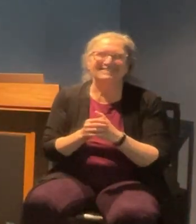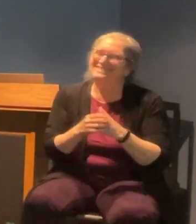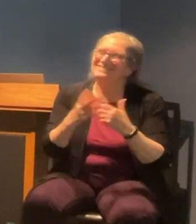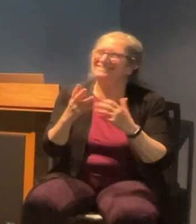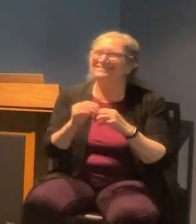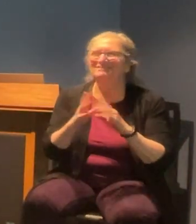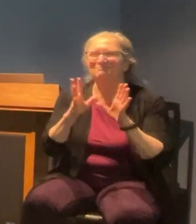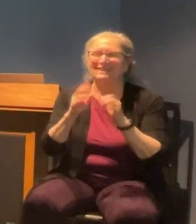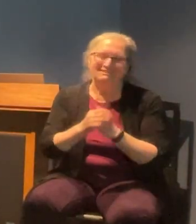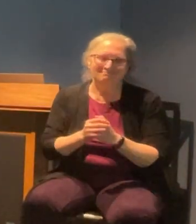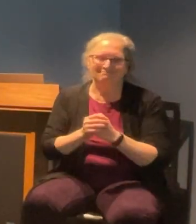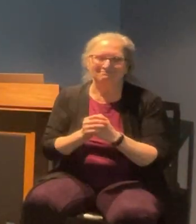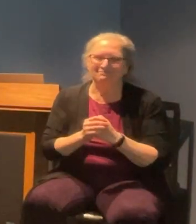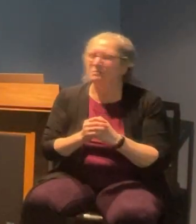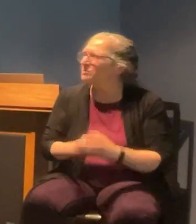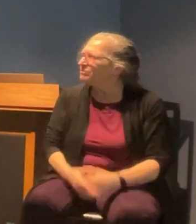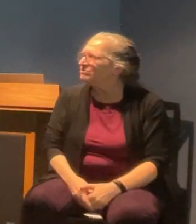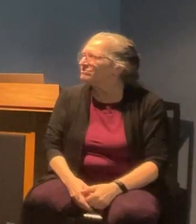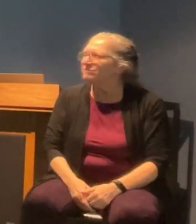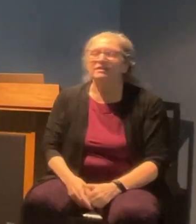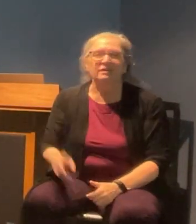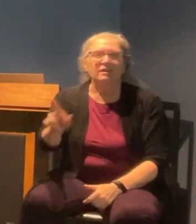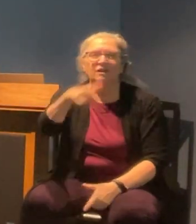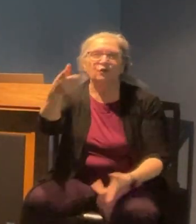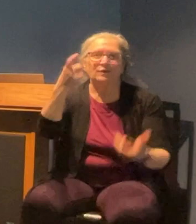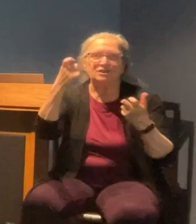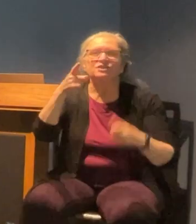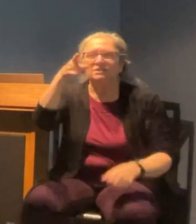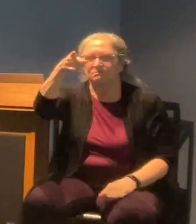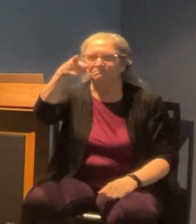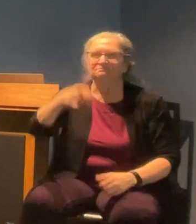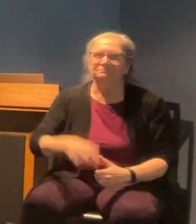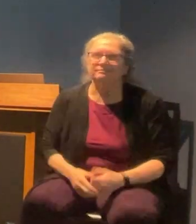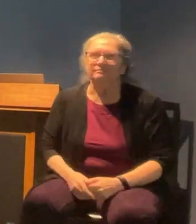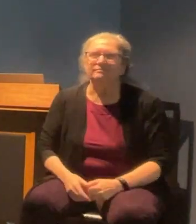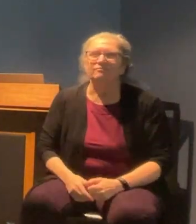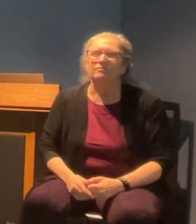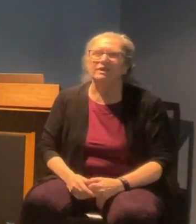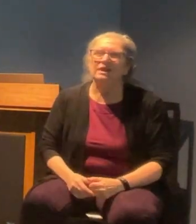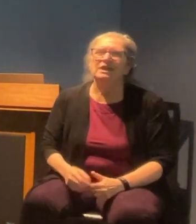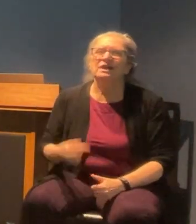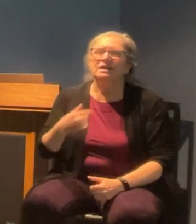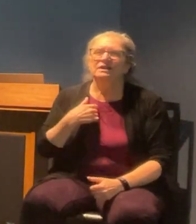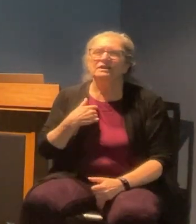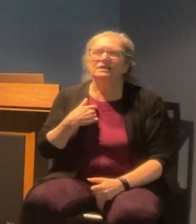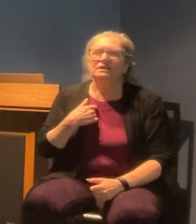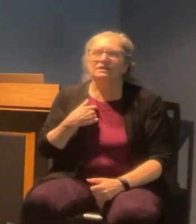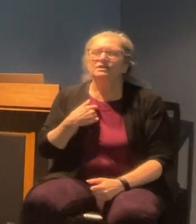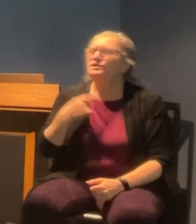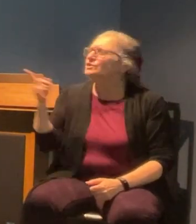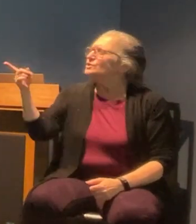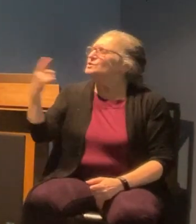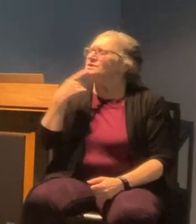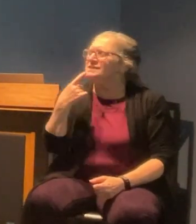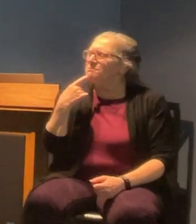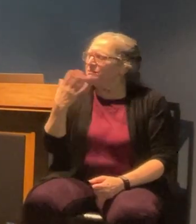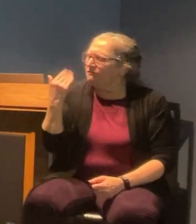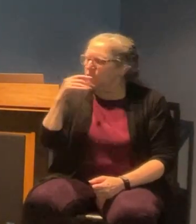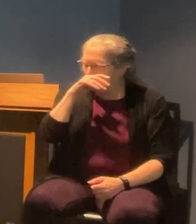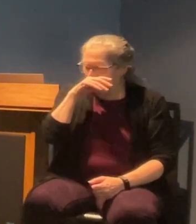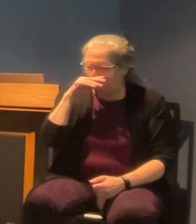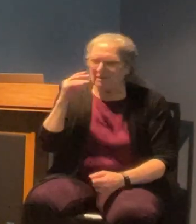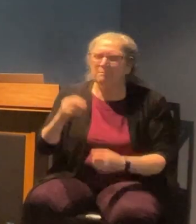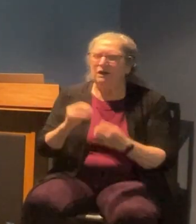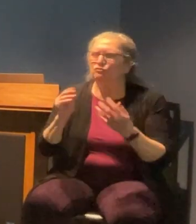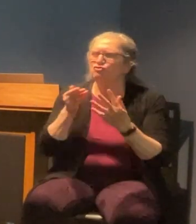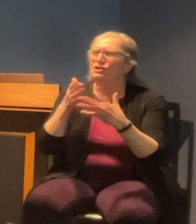thank you. Do we have any other questions? Yes. So you mentioned before about